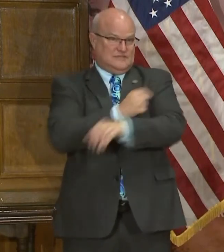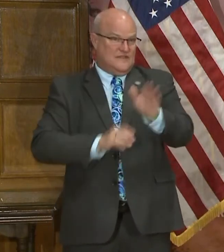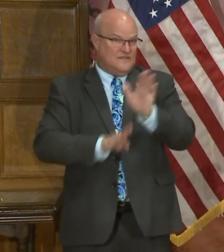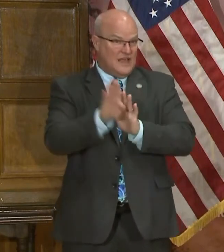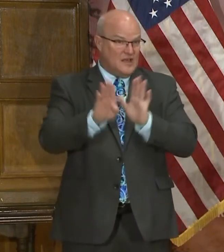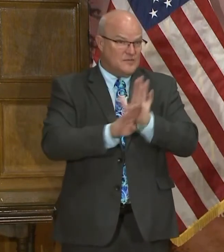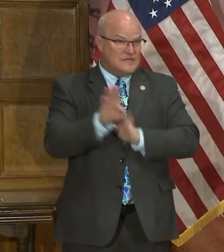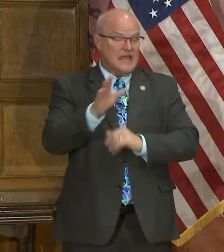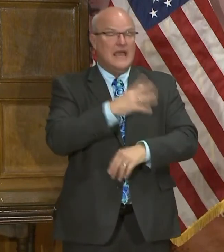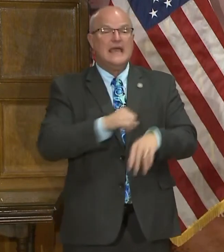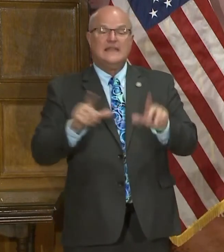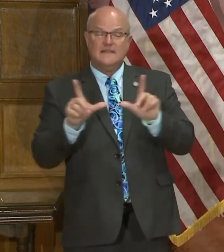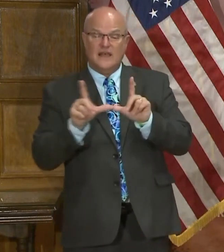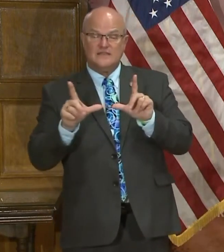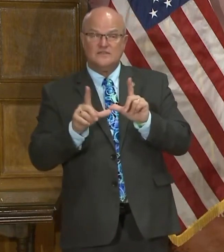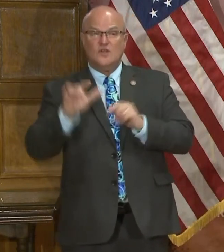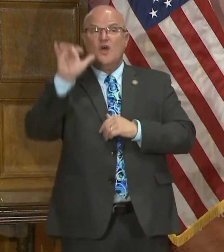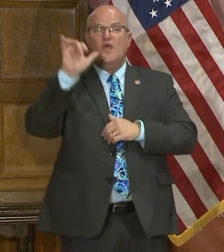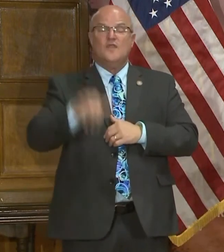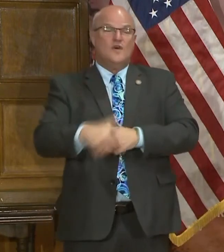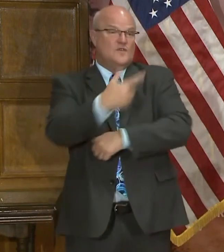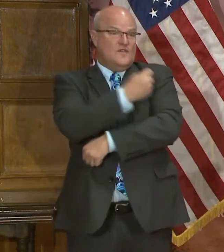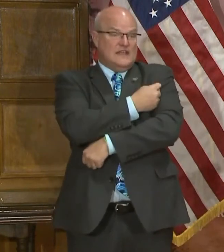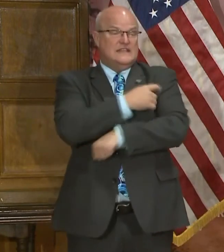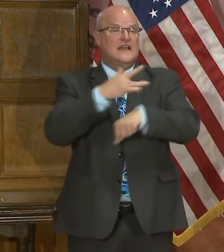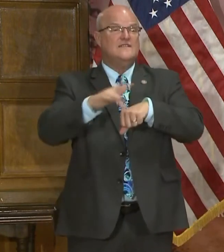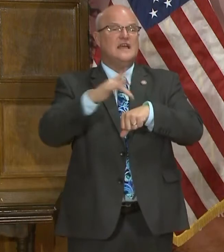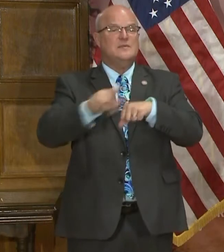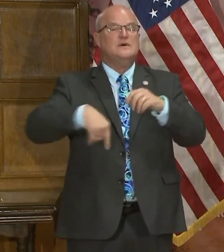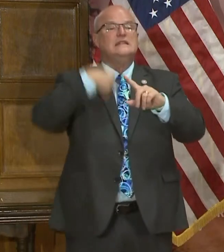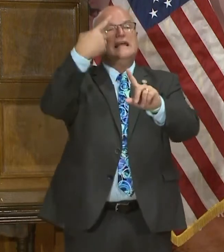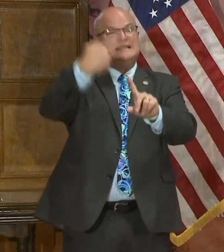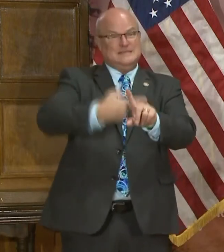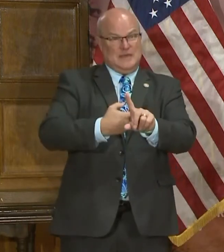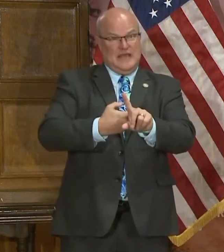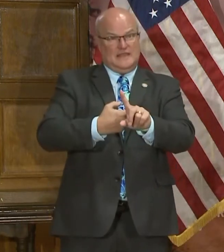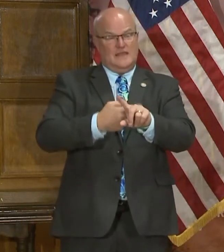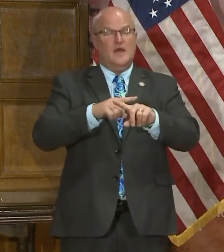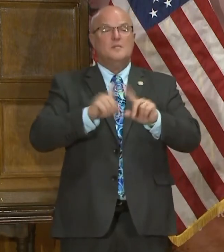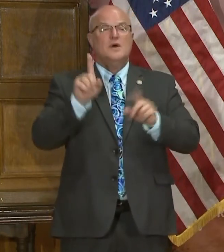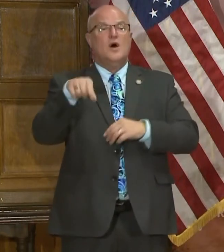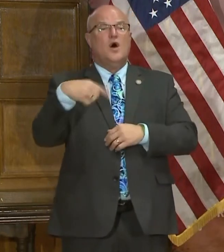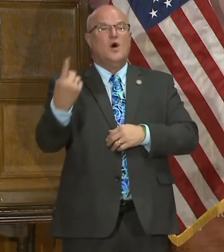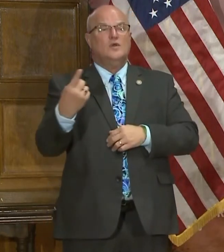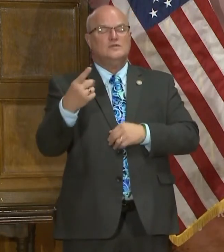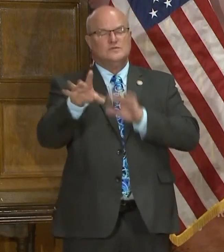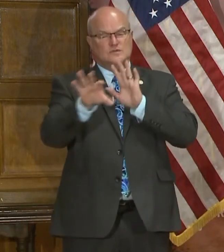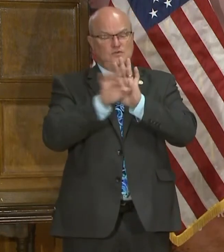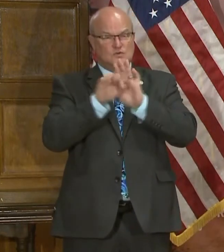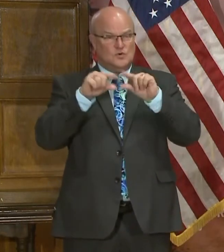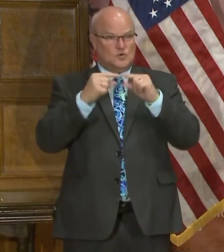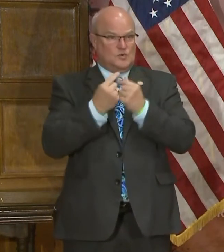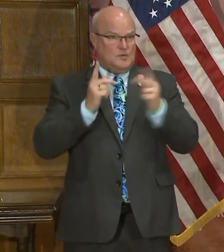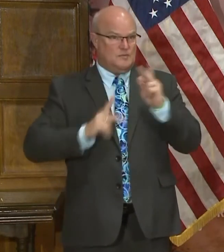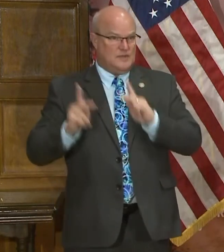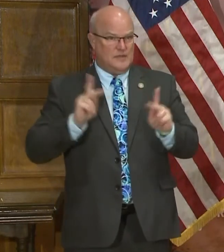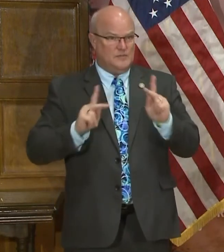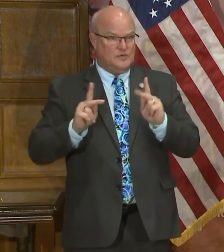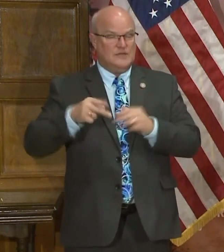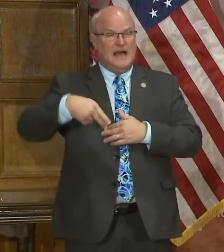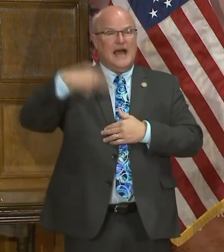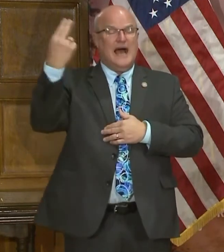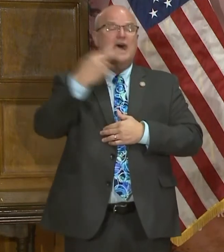and licensure. Those vaccines will be available next month, but they will only be available to a select group of individuals,